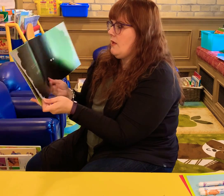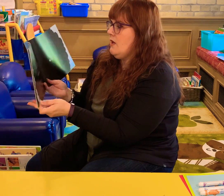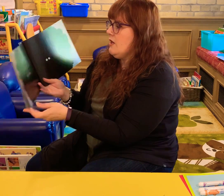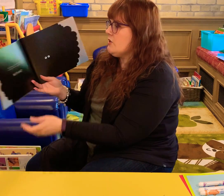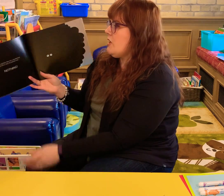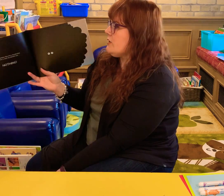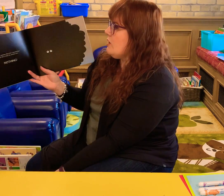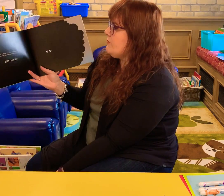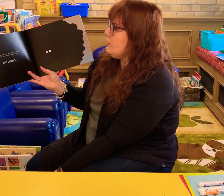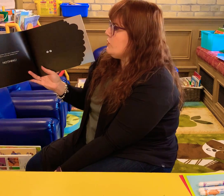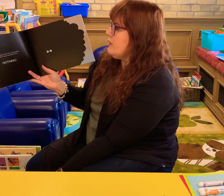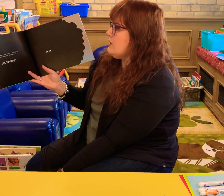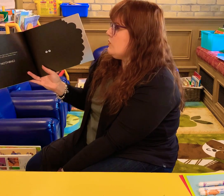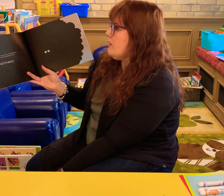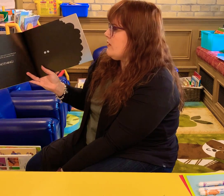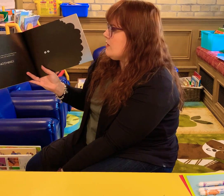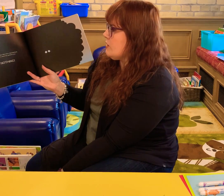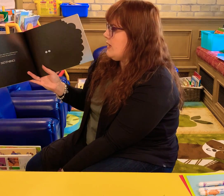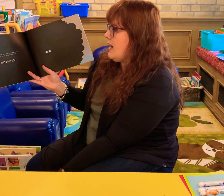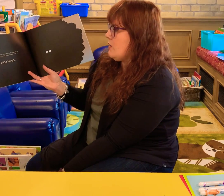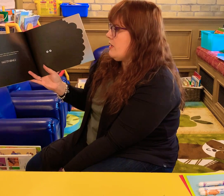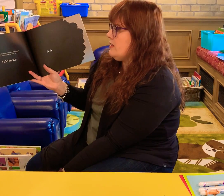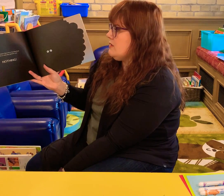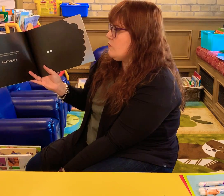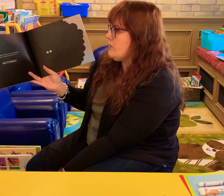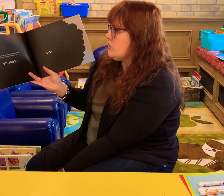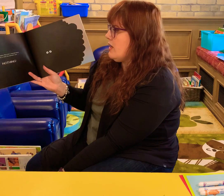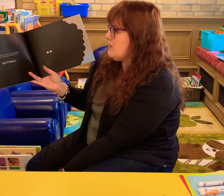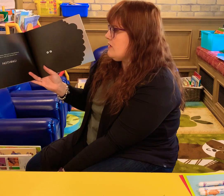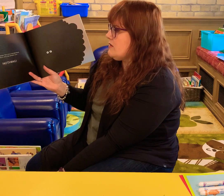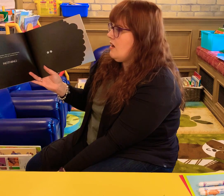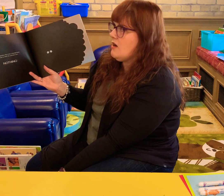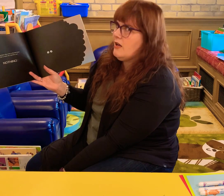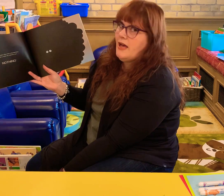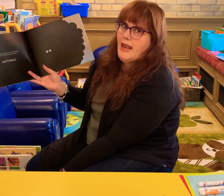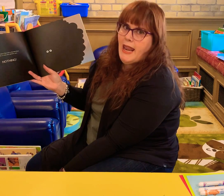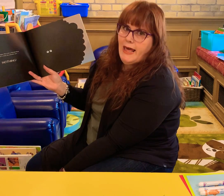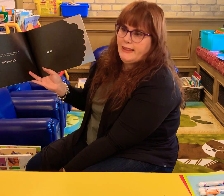The jackdaw flew into a thundercloud, and this is what the jackdaw saw. Nothing.